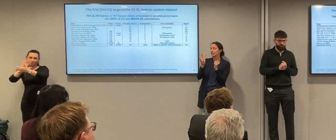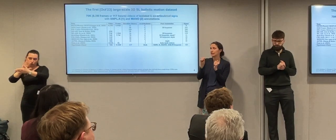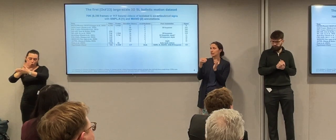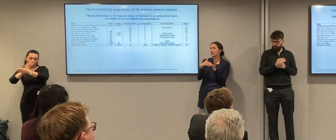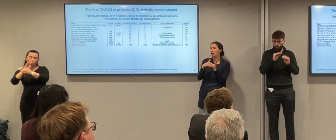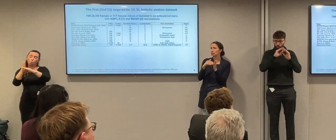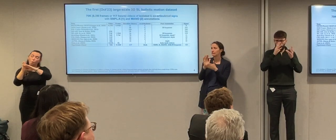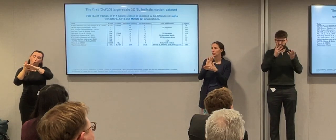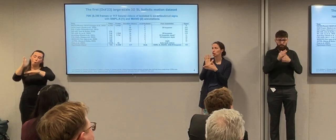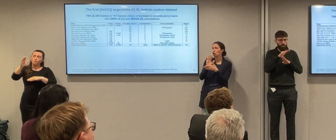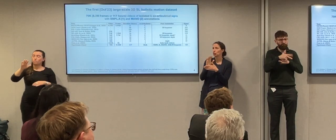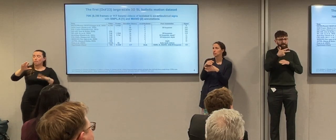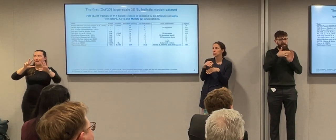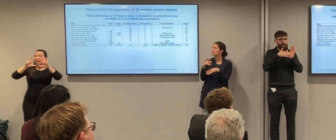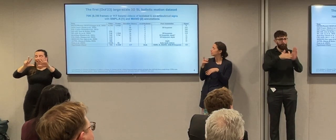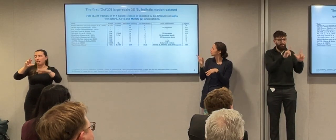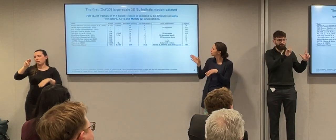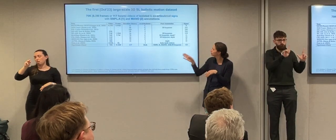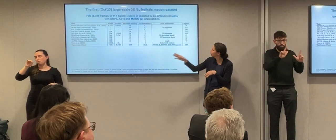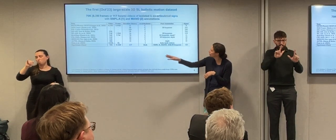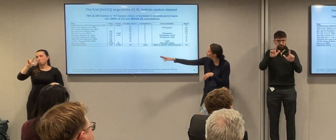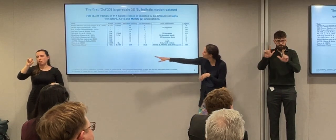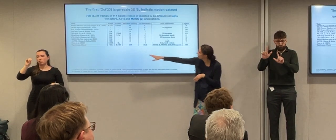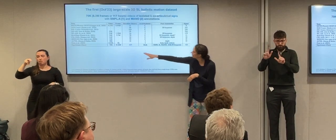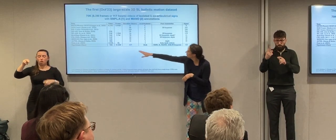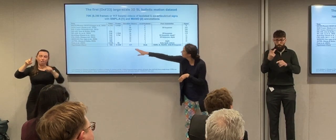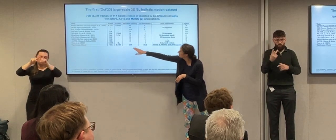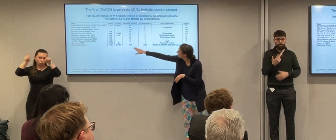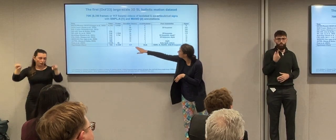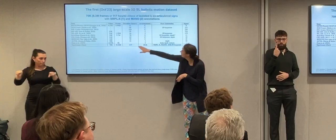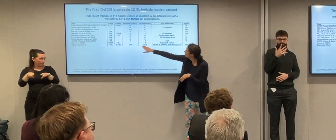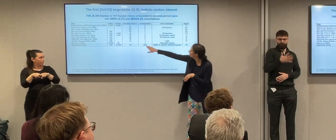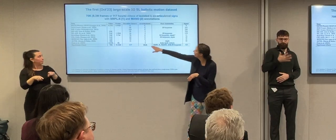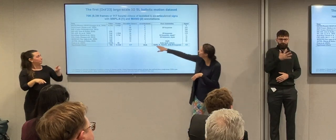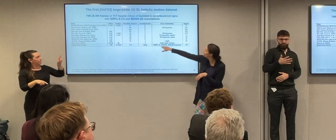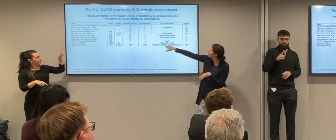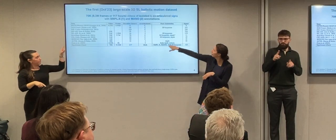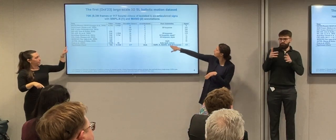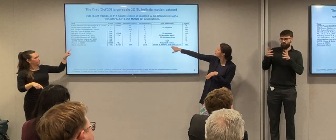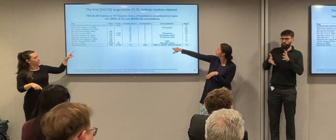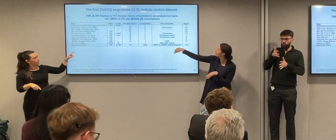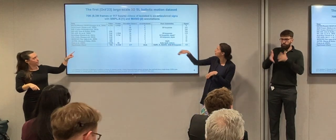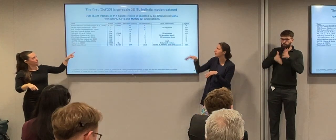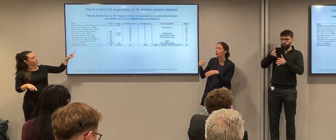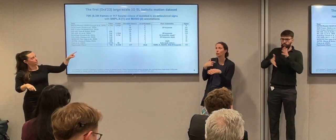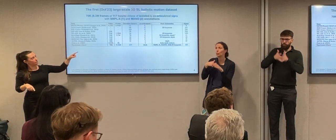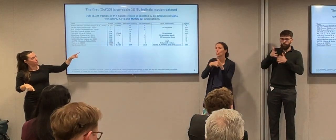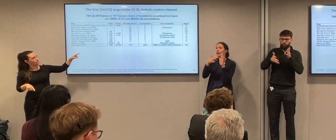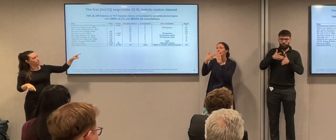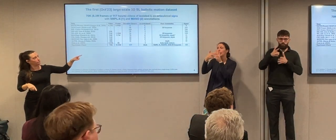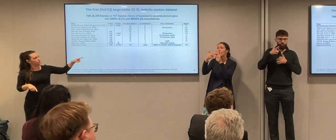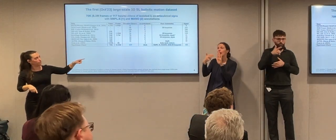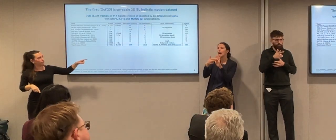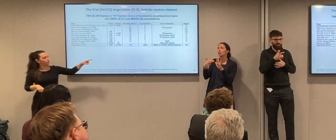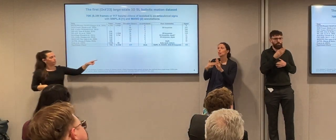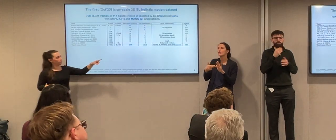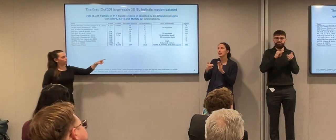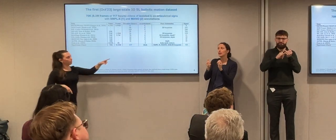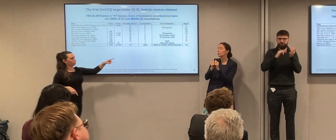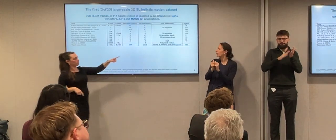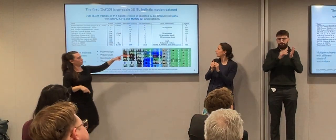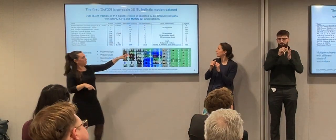frames of both isolated and co-articulated signs, and we annotate them with simplex and mono